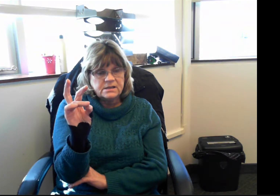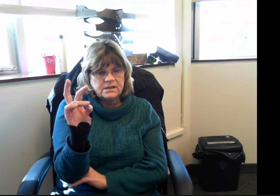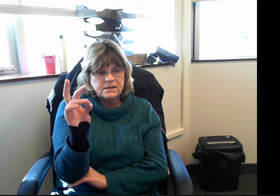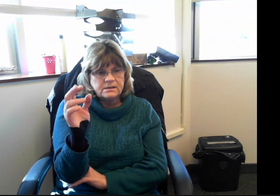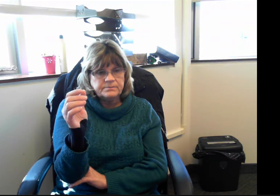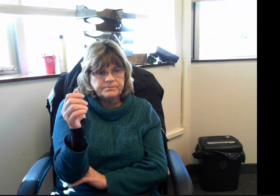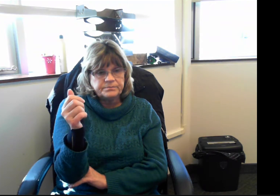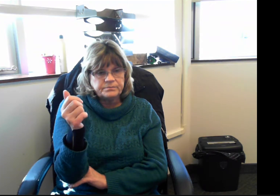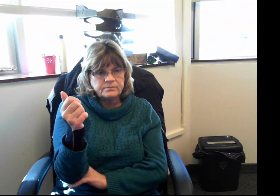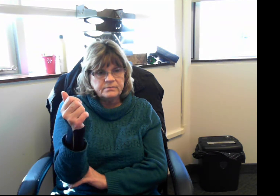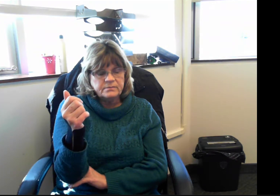17,